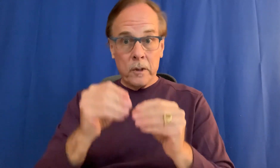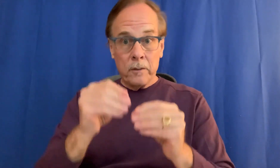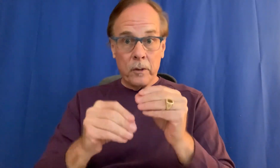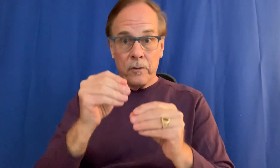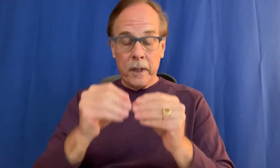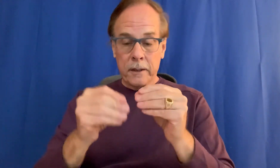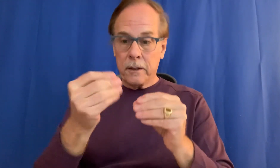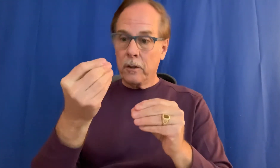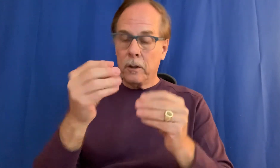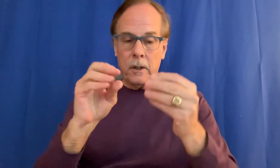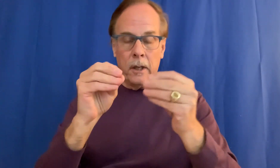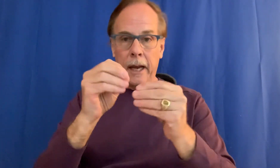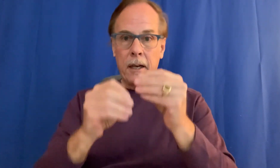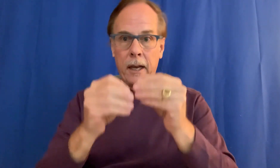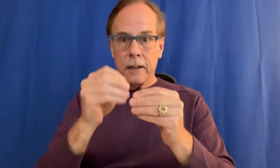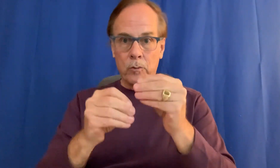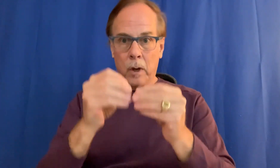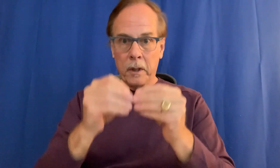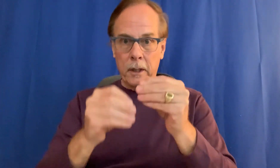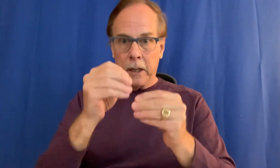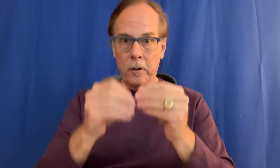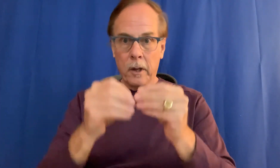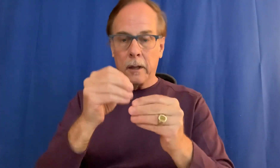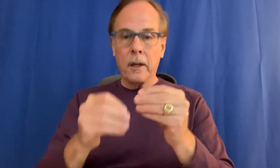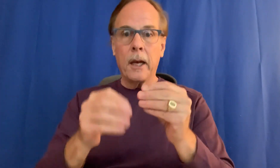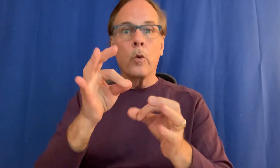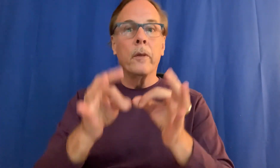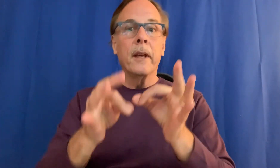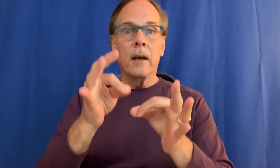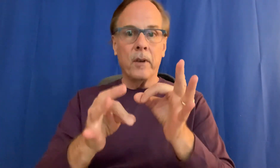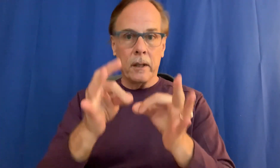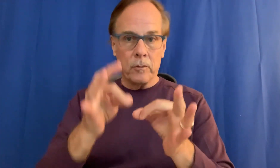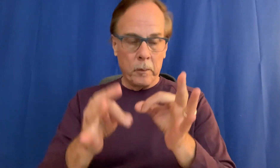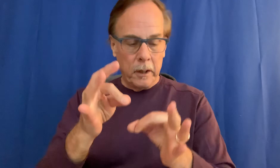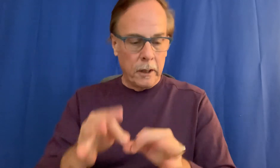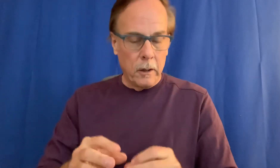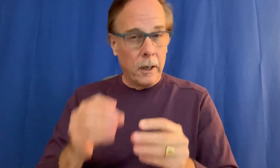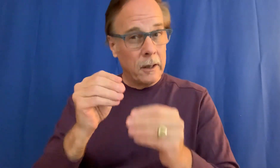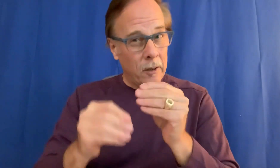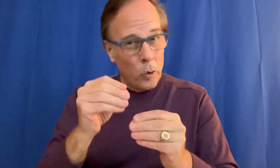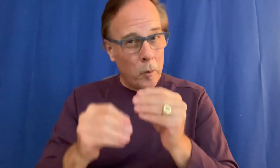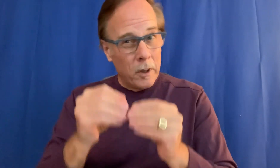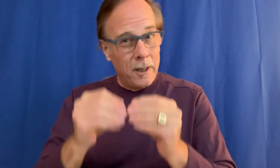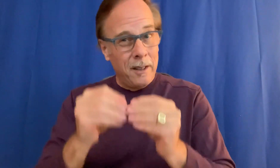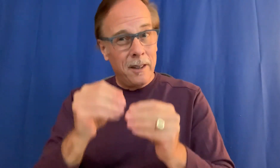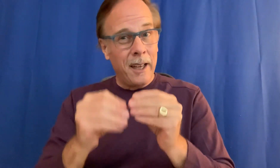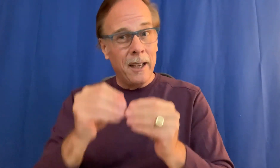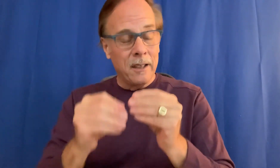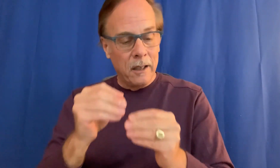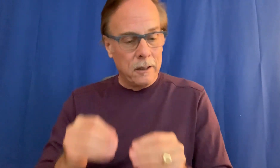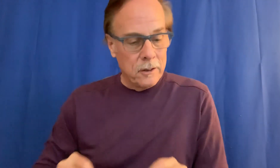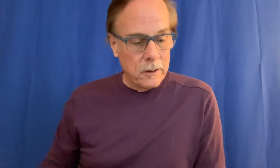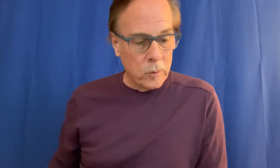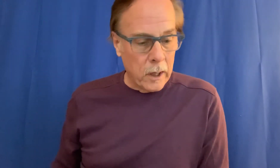for fix. The and hands rubbing together like that, or the F hands rubbing together like that. Normally, the and hands is what I've